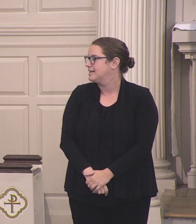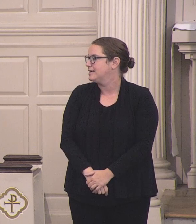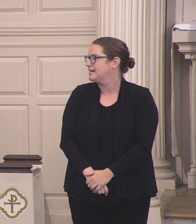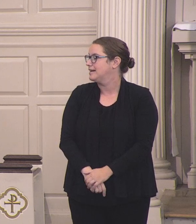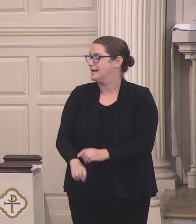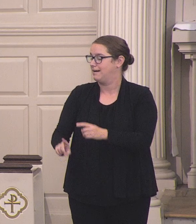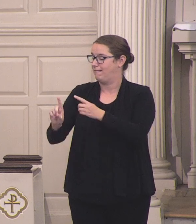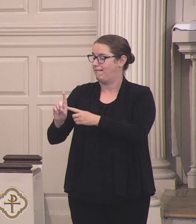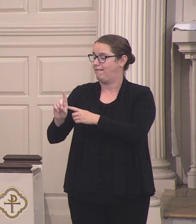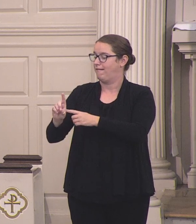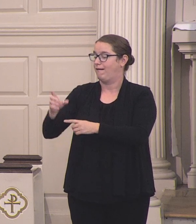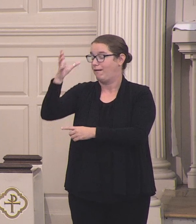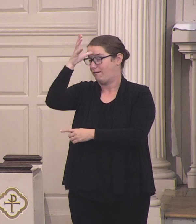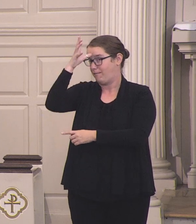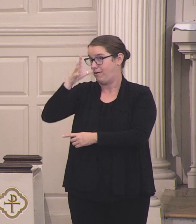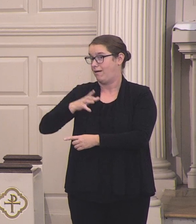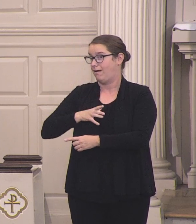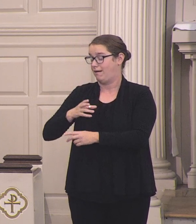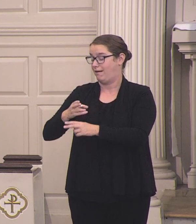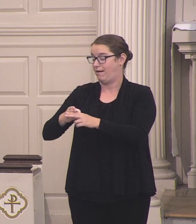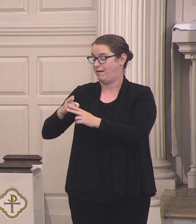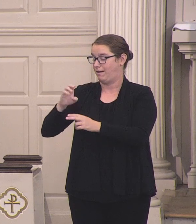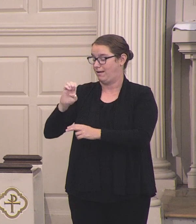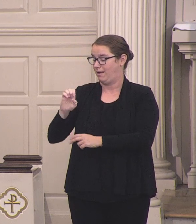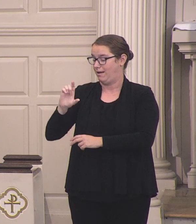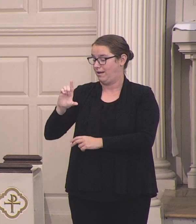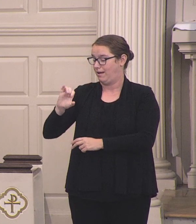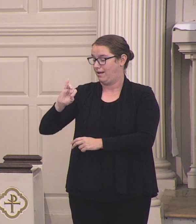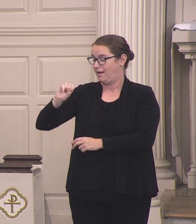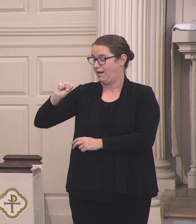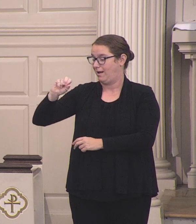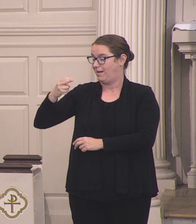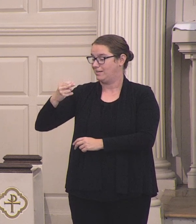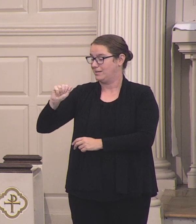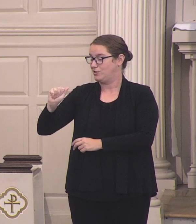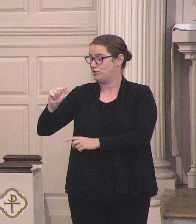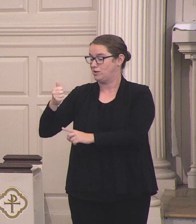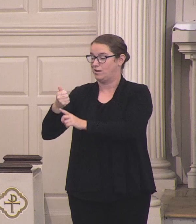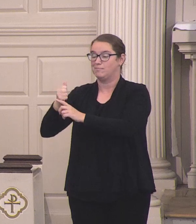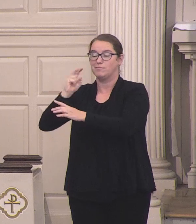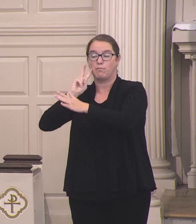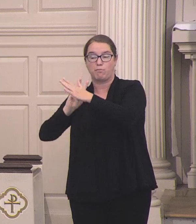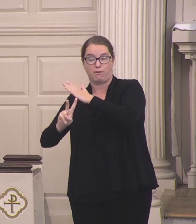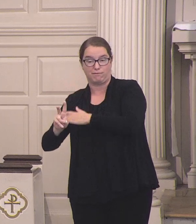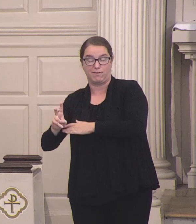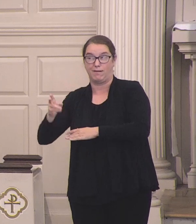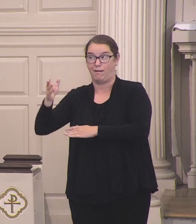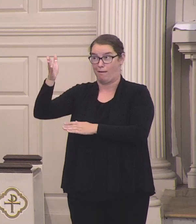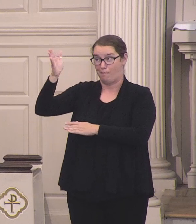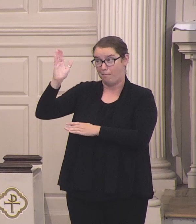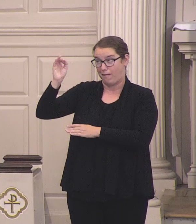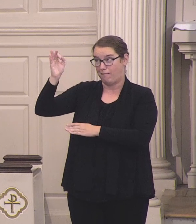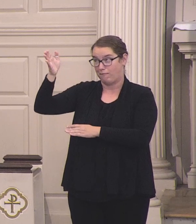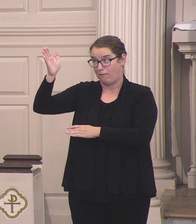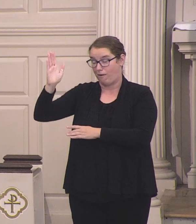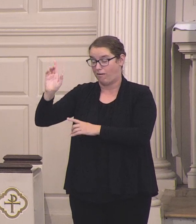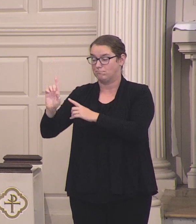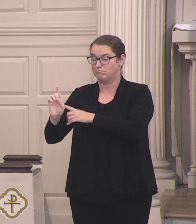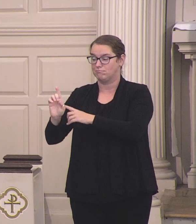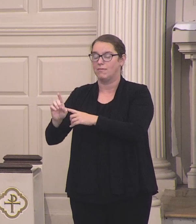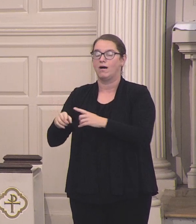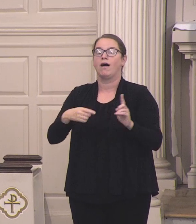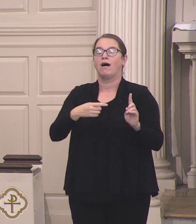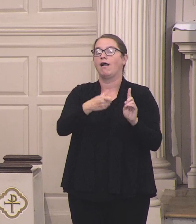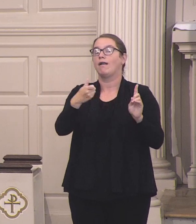A man came from Baal Shalisha, bringing to Elisha, the man of God,